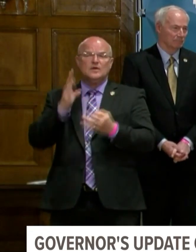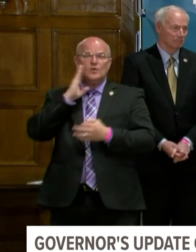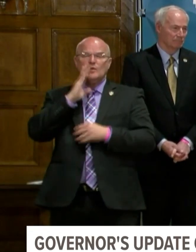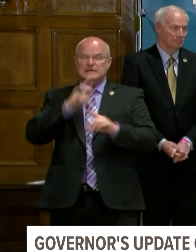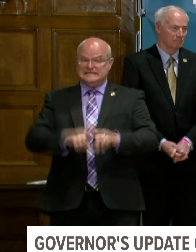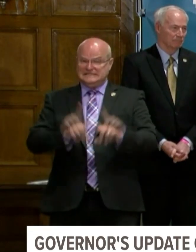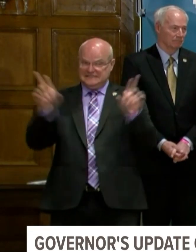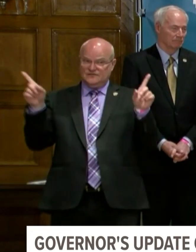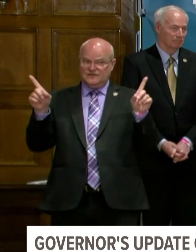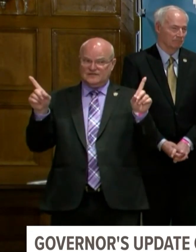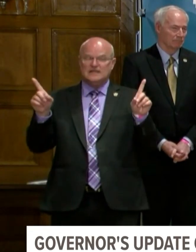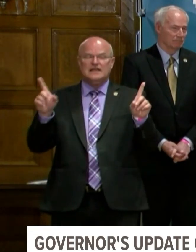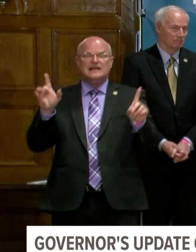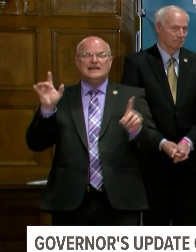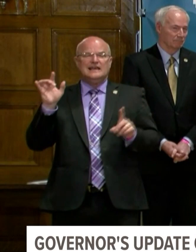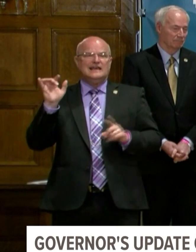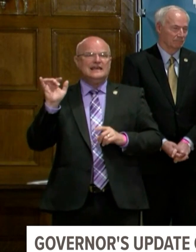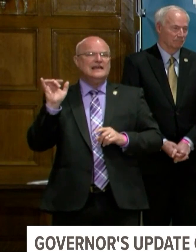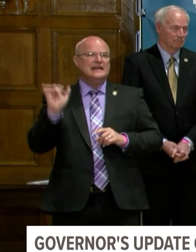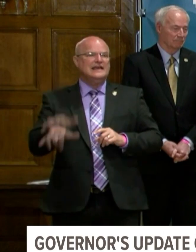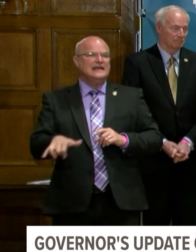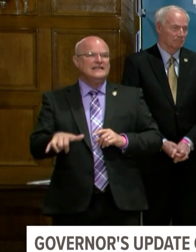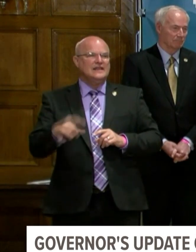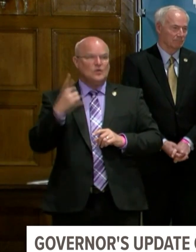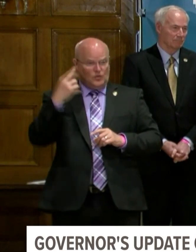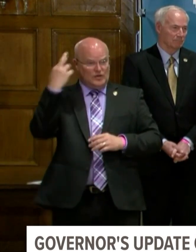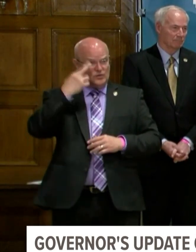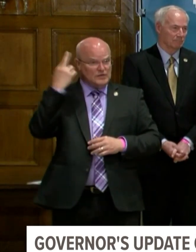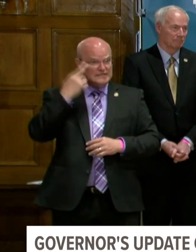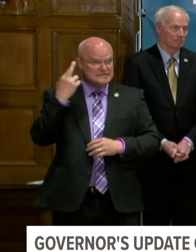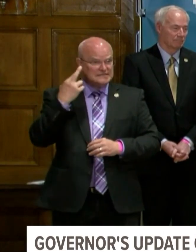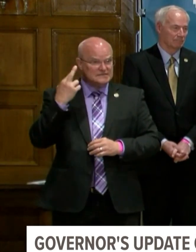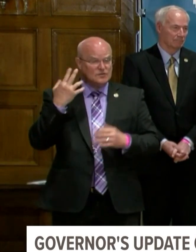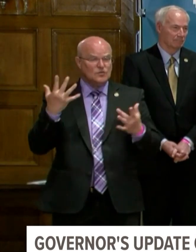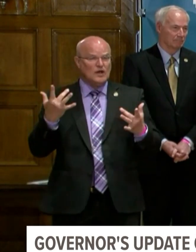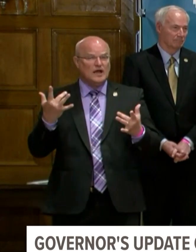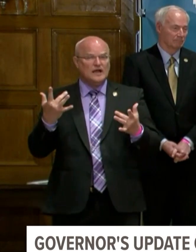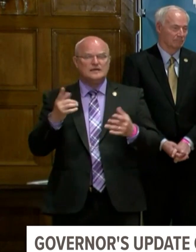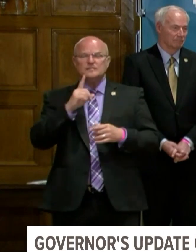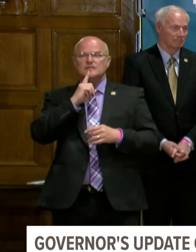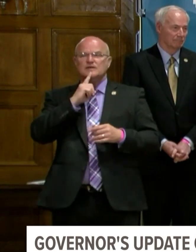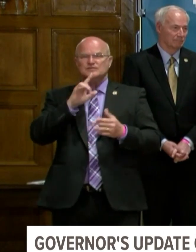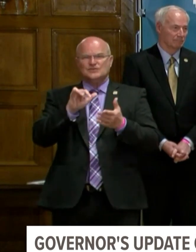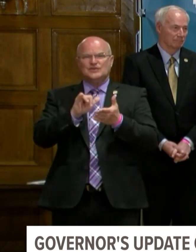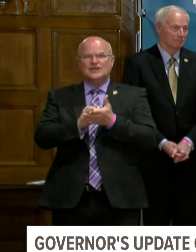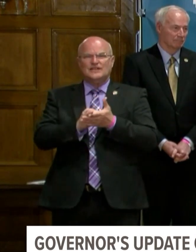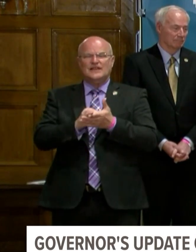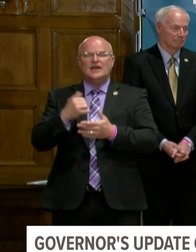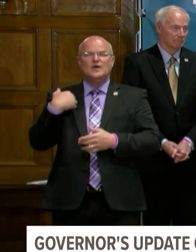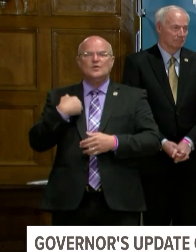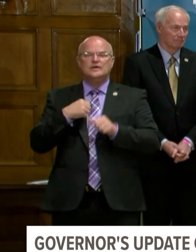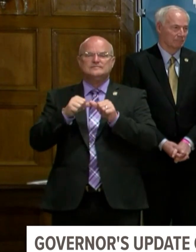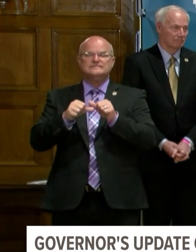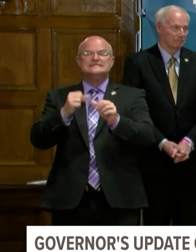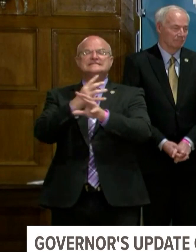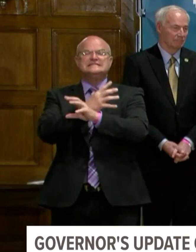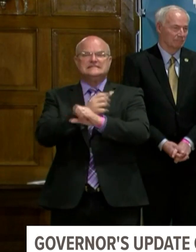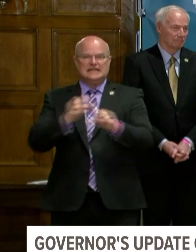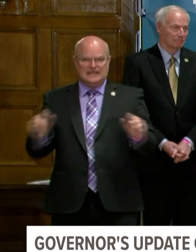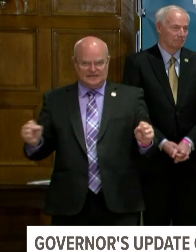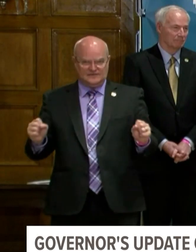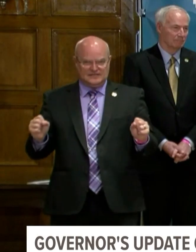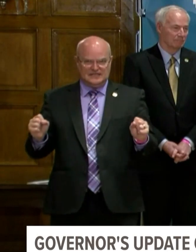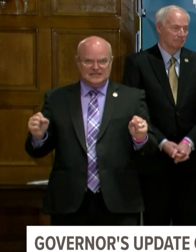be different, and that's for one reason only, and that's to make sure that we maintain the safety